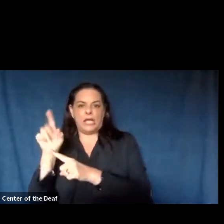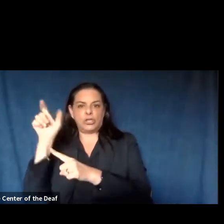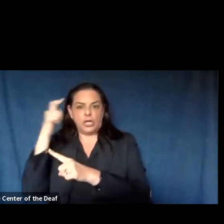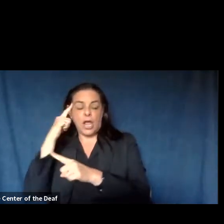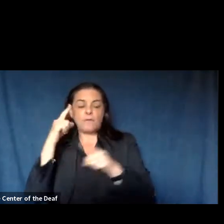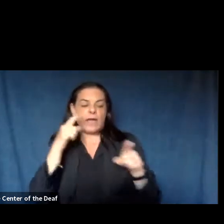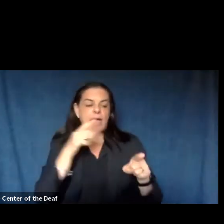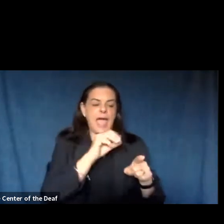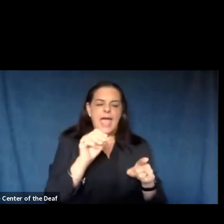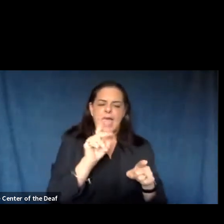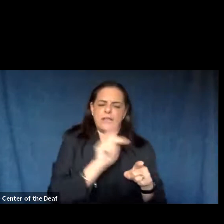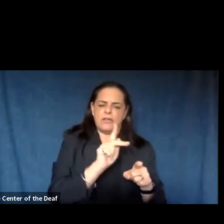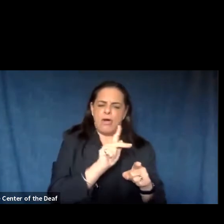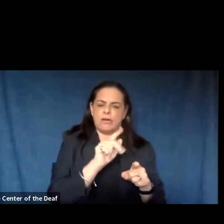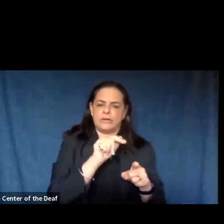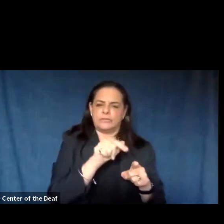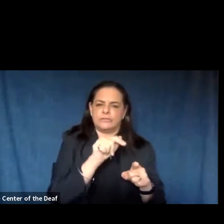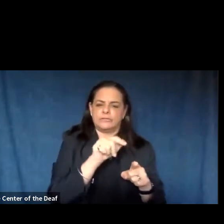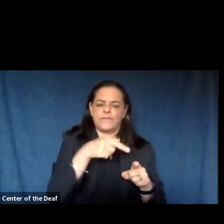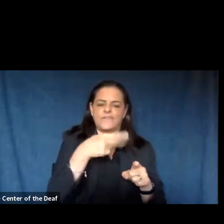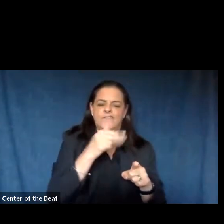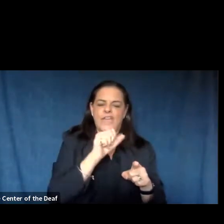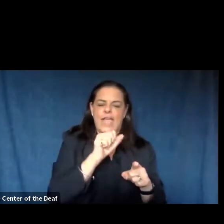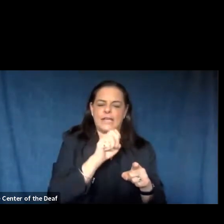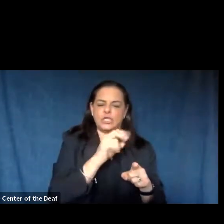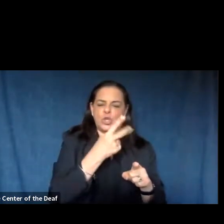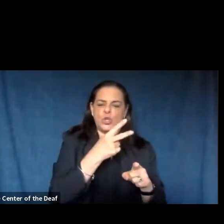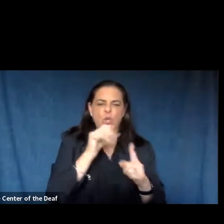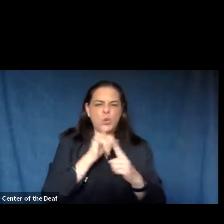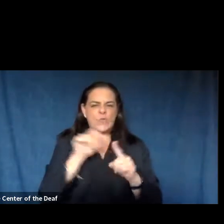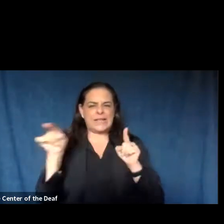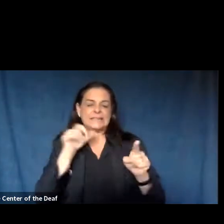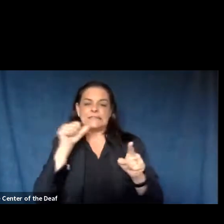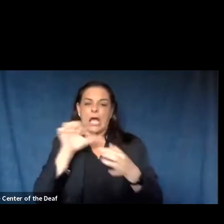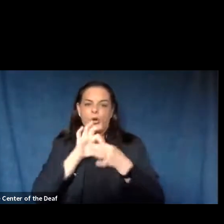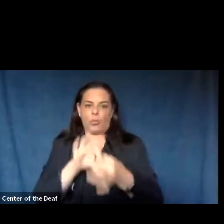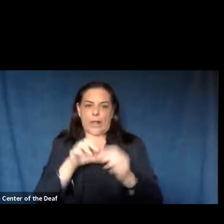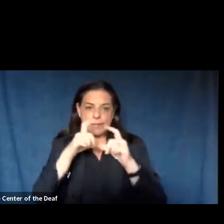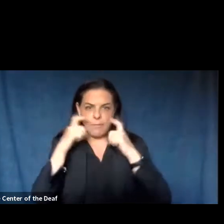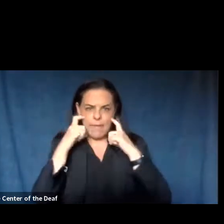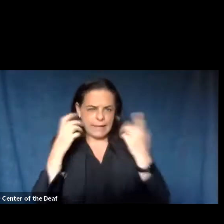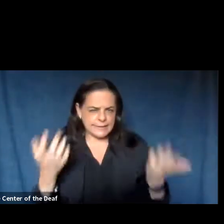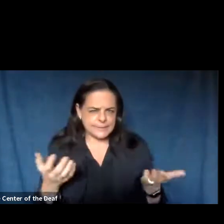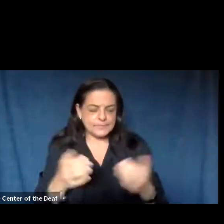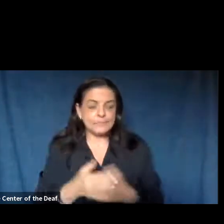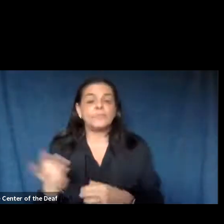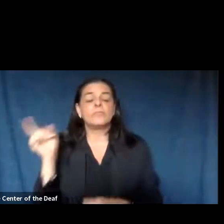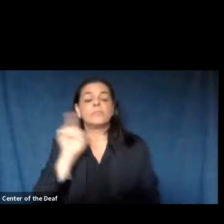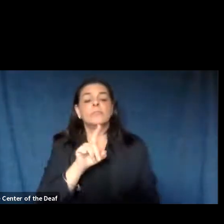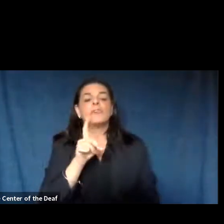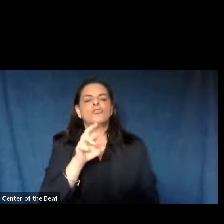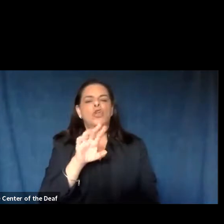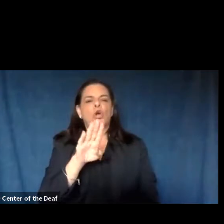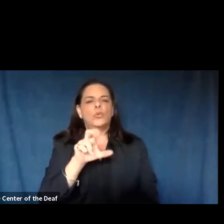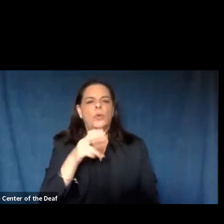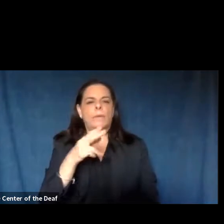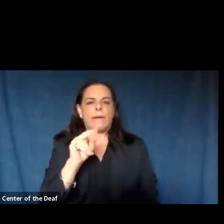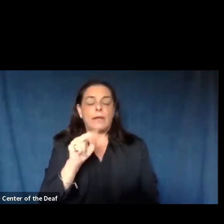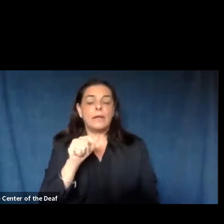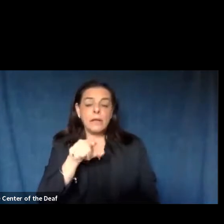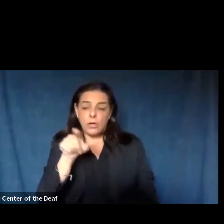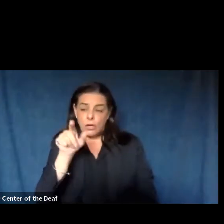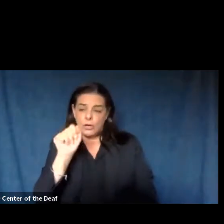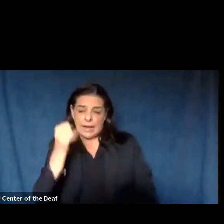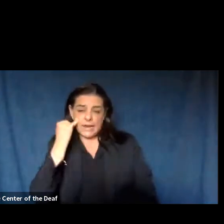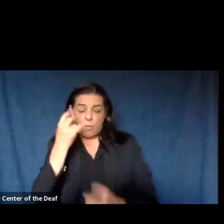mask related? Dr. Buchanan will come up here. Sure. So as you can imagine, both plans have a lot of